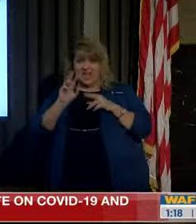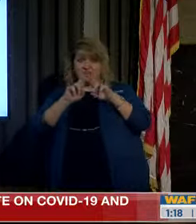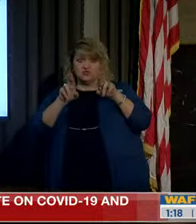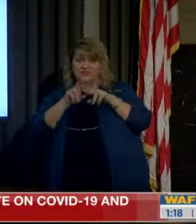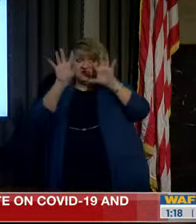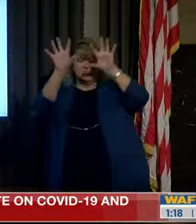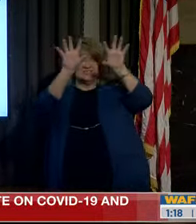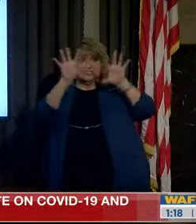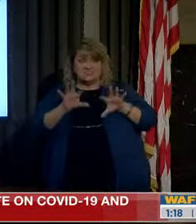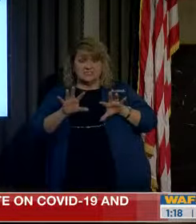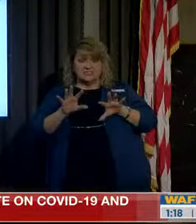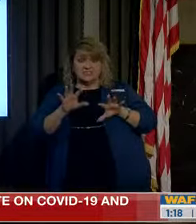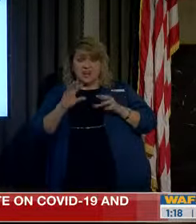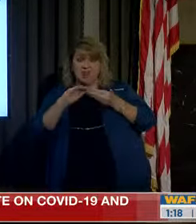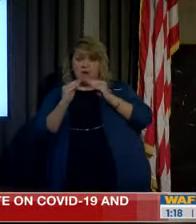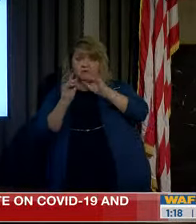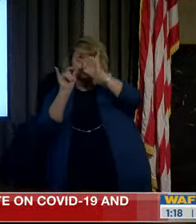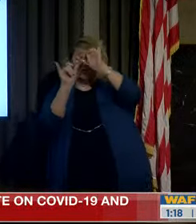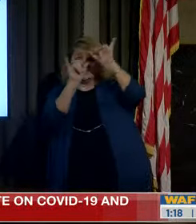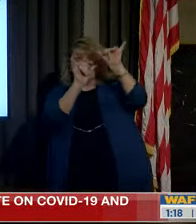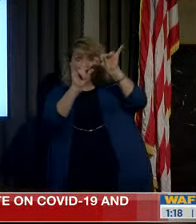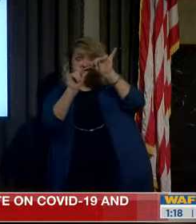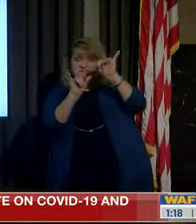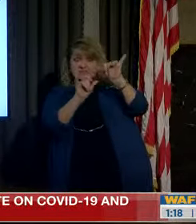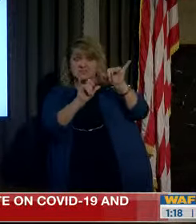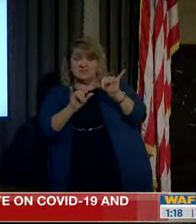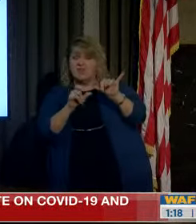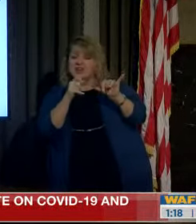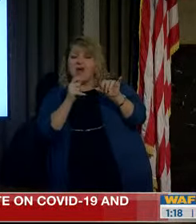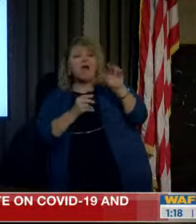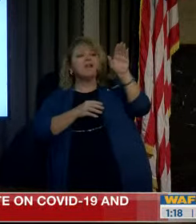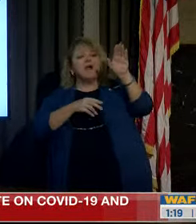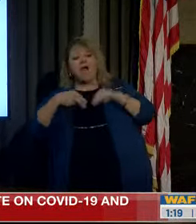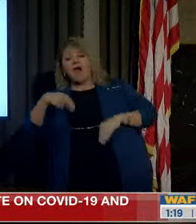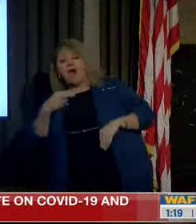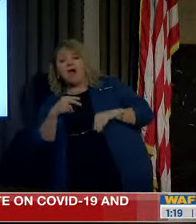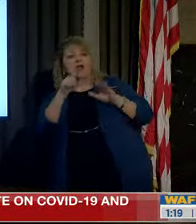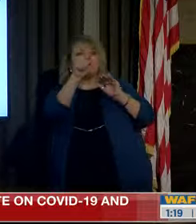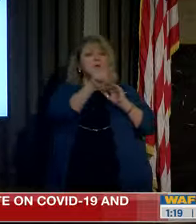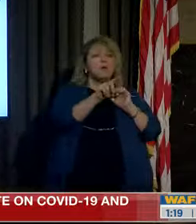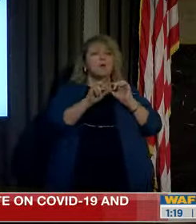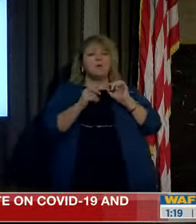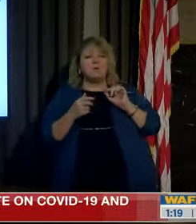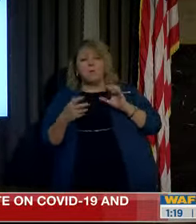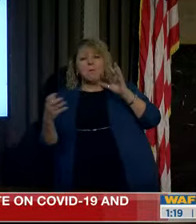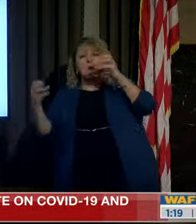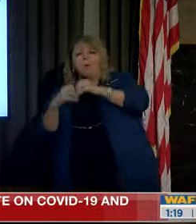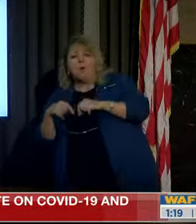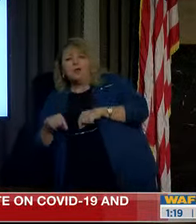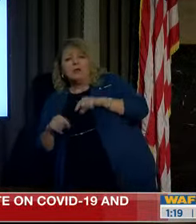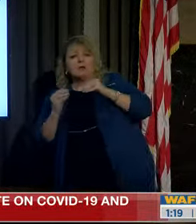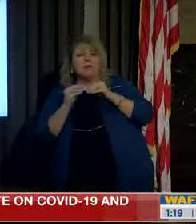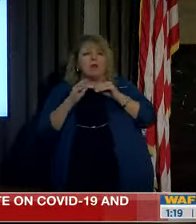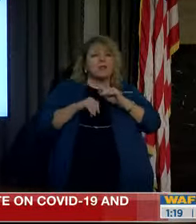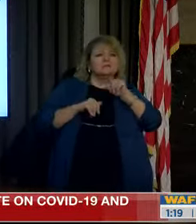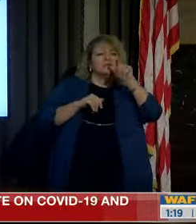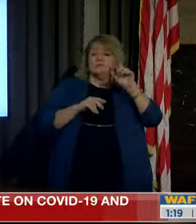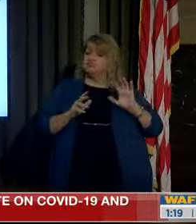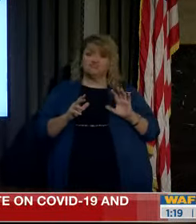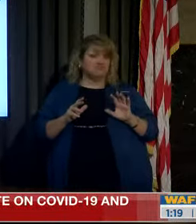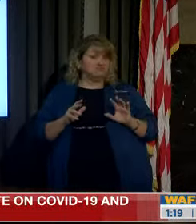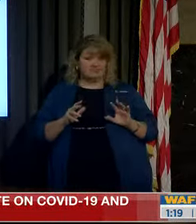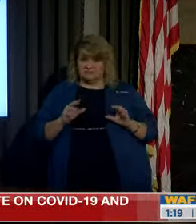very similar as to what statewide picture looks like. I can't pick out any discernible patterns that apply to one part of the